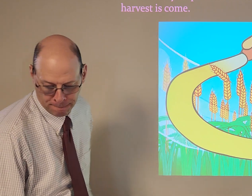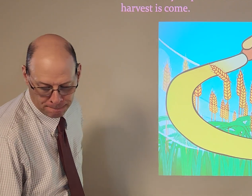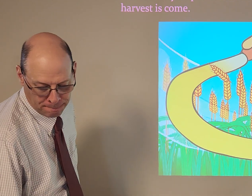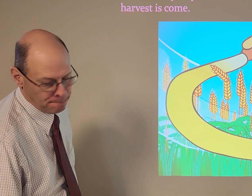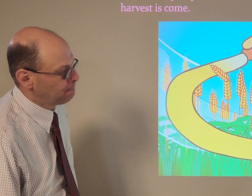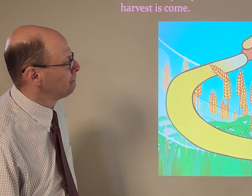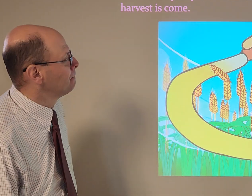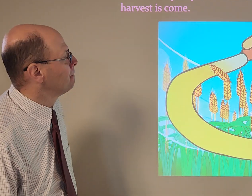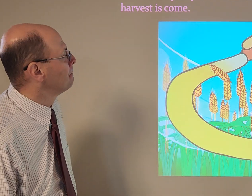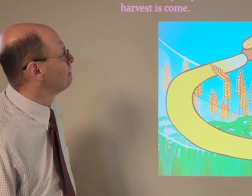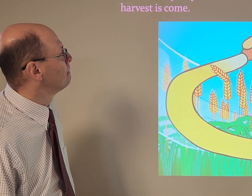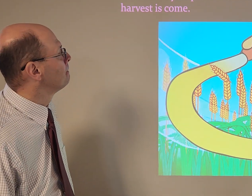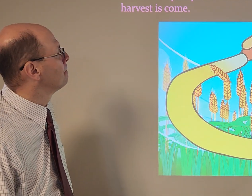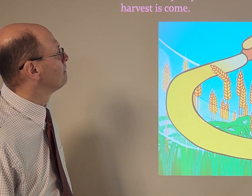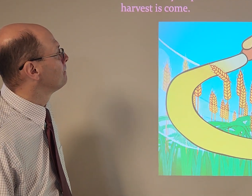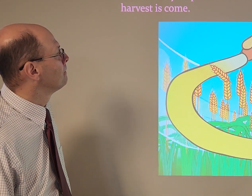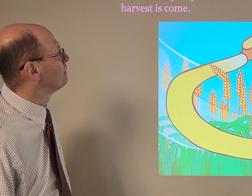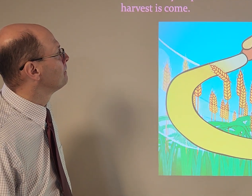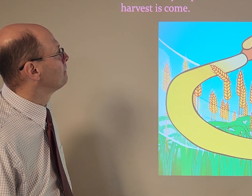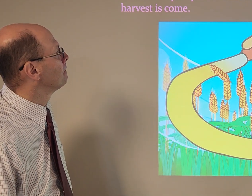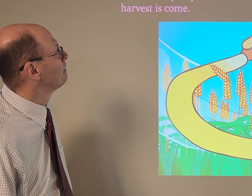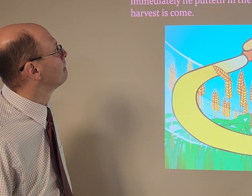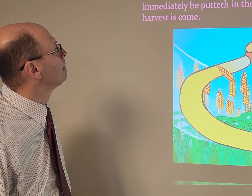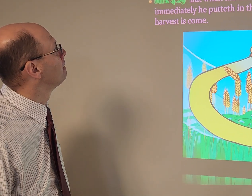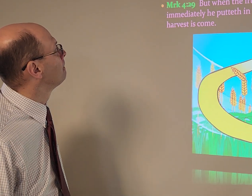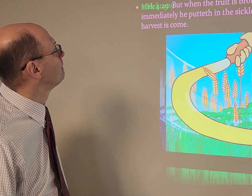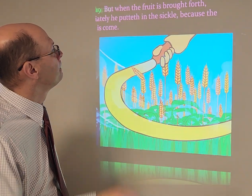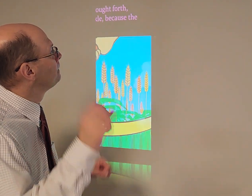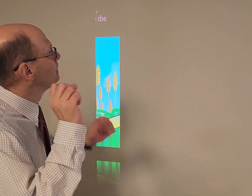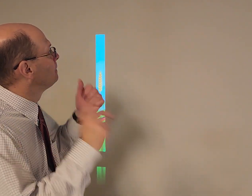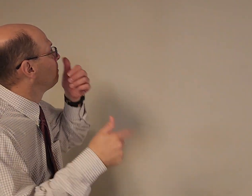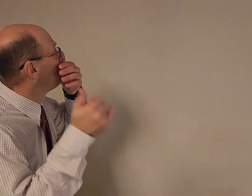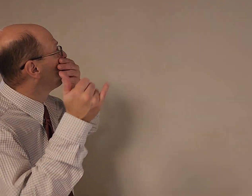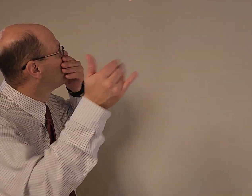doing all you can do as the Lord asks of you to be ready.